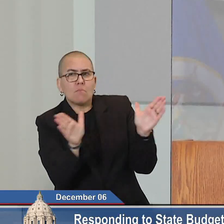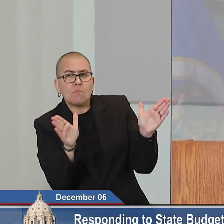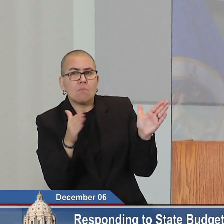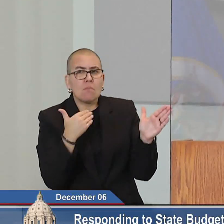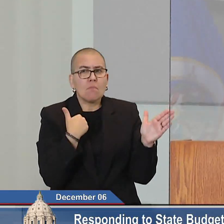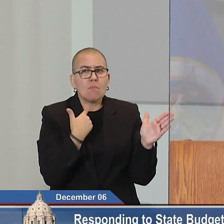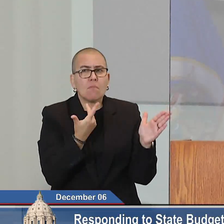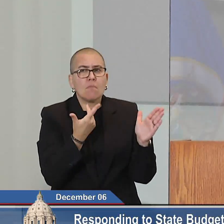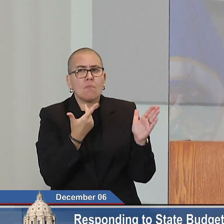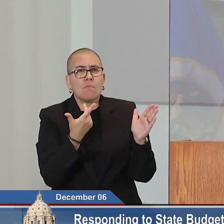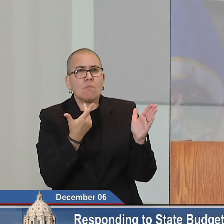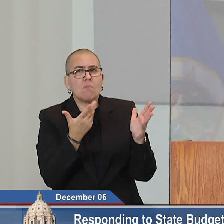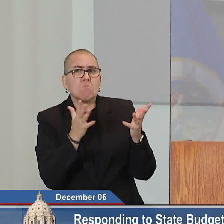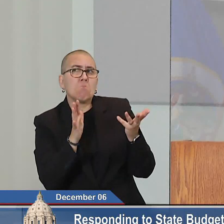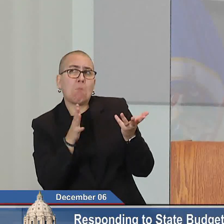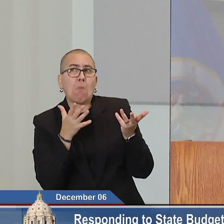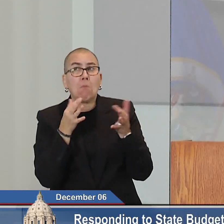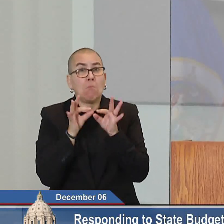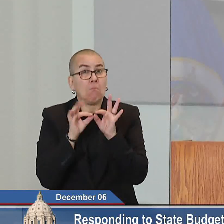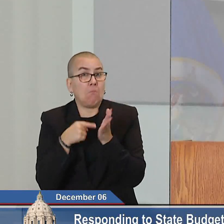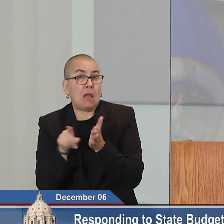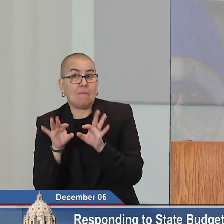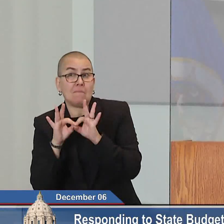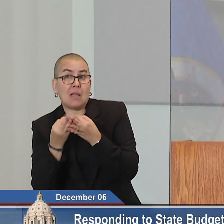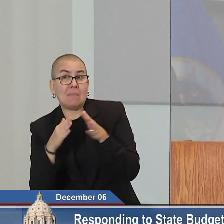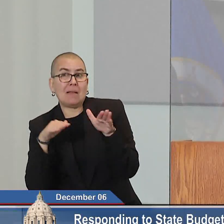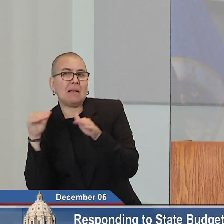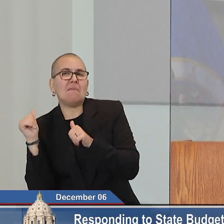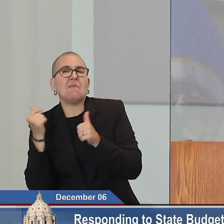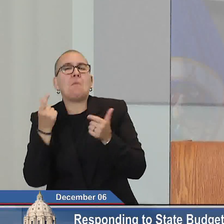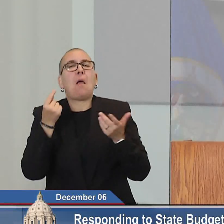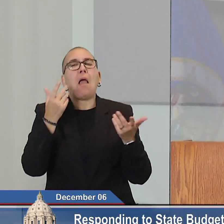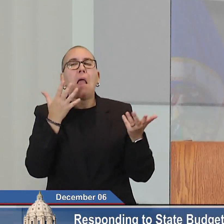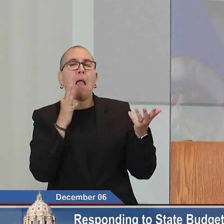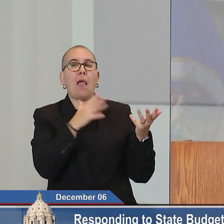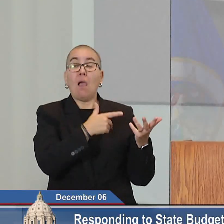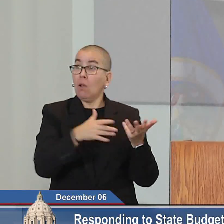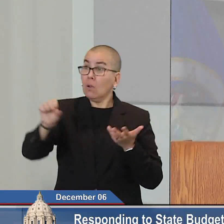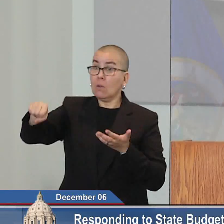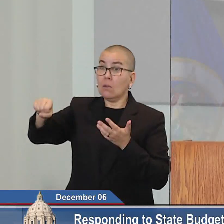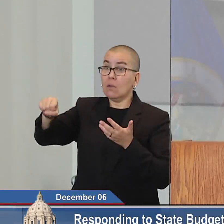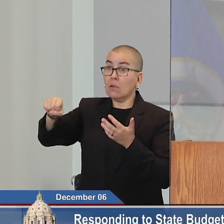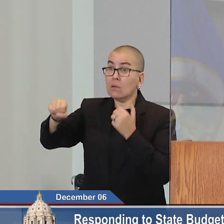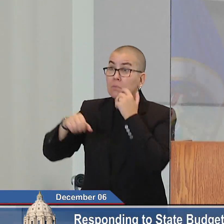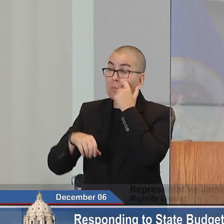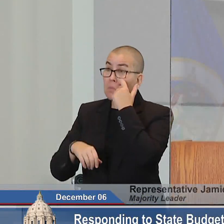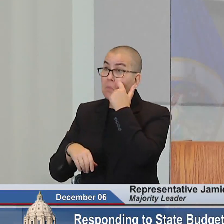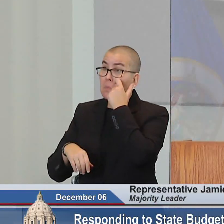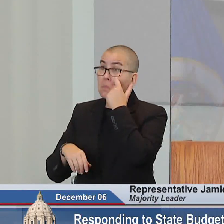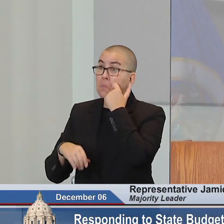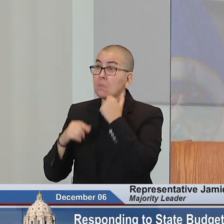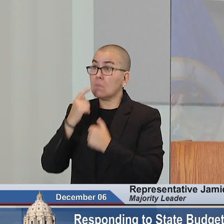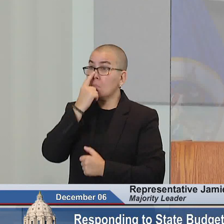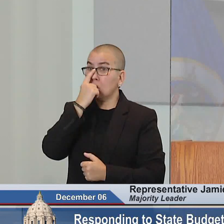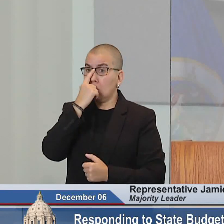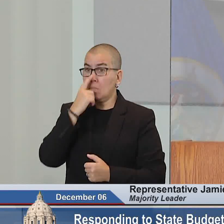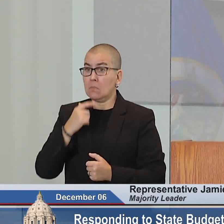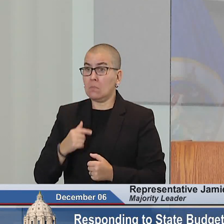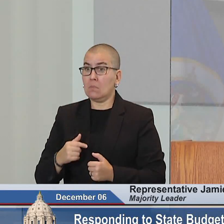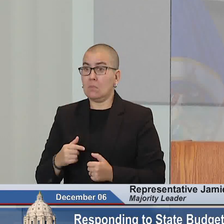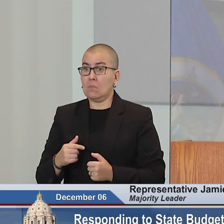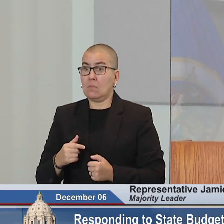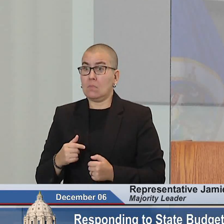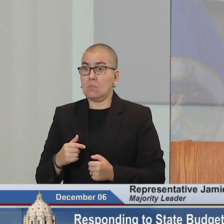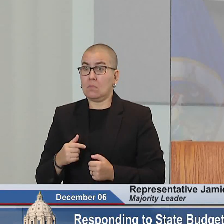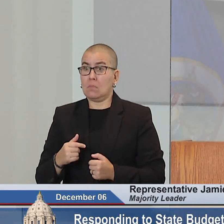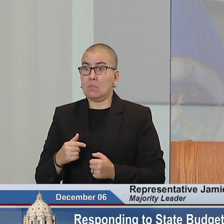potentially, things that the surplus will make more possible? Absolutely. Well, I don't even think it needs to be out of our retreat. I think the last four years,